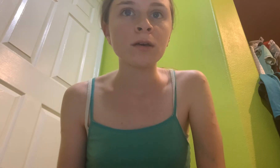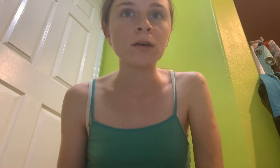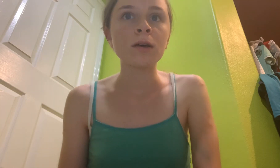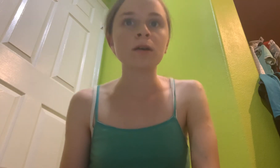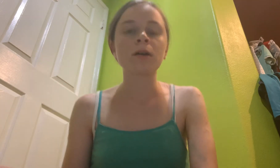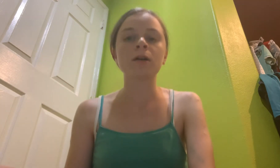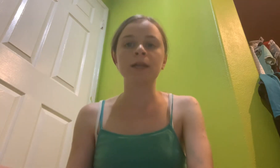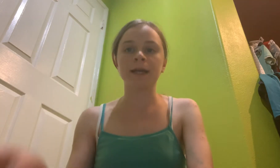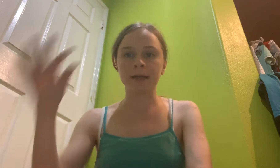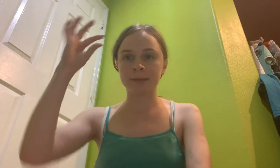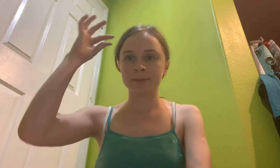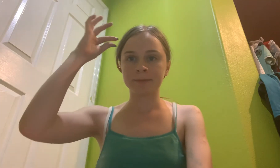Curly hair.